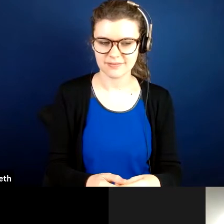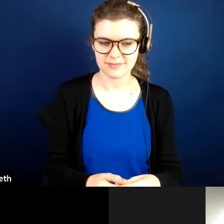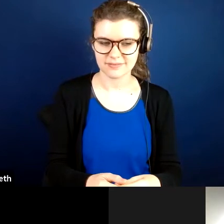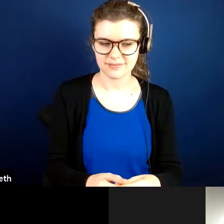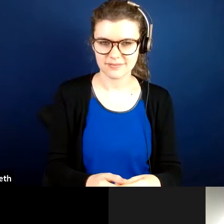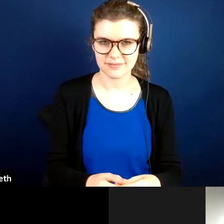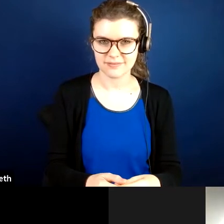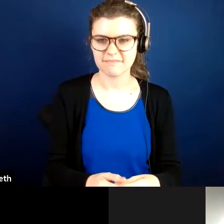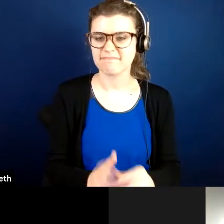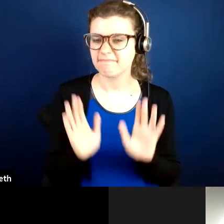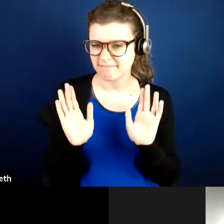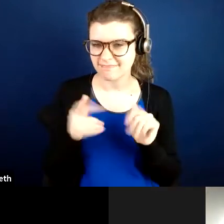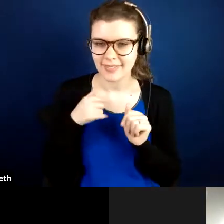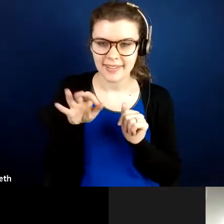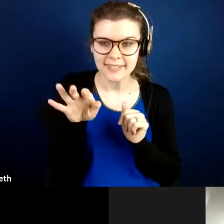All right, let me give another